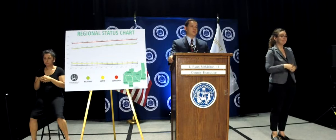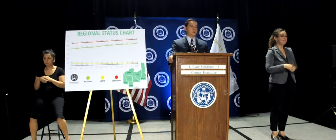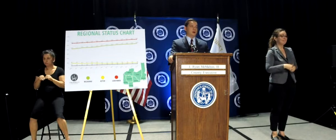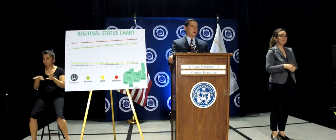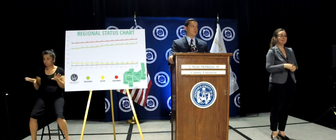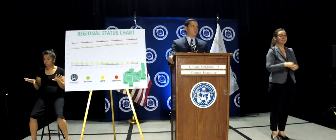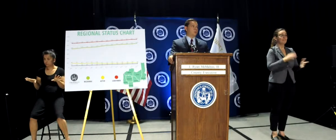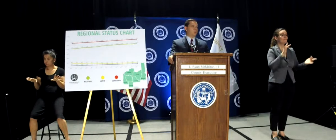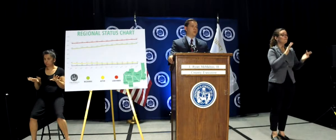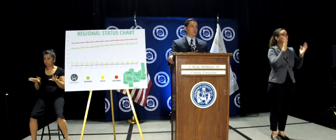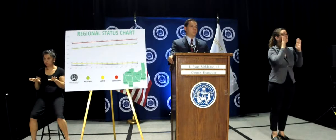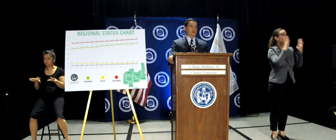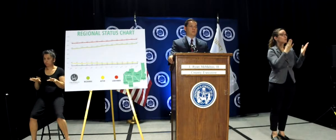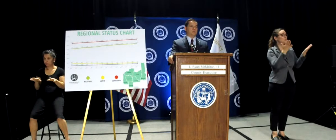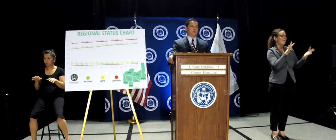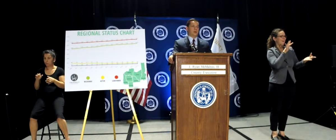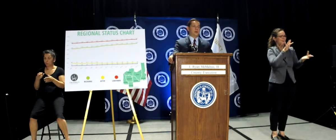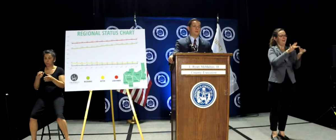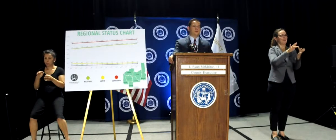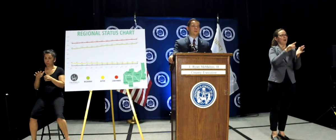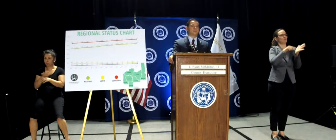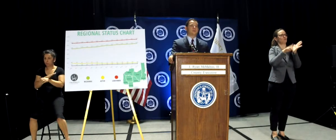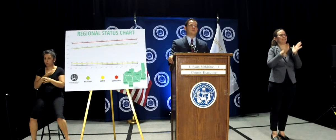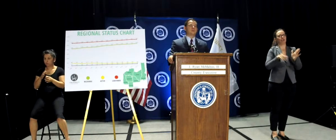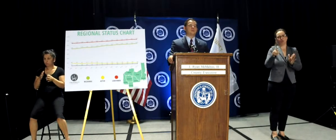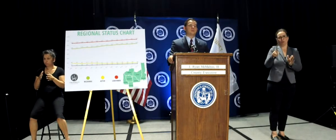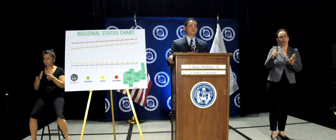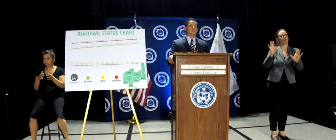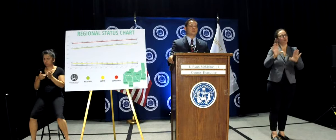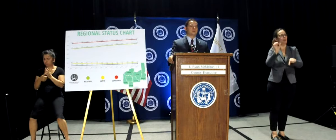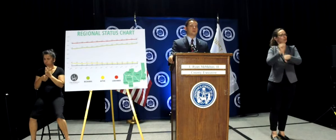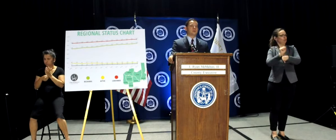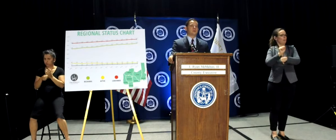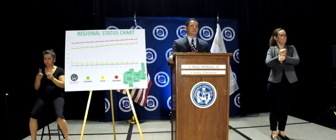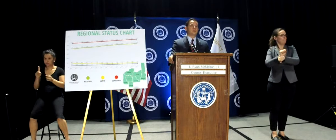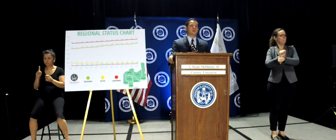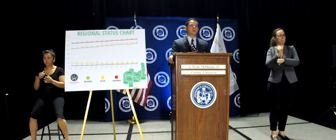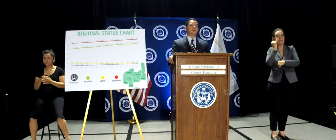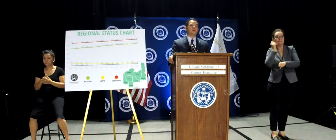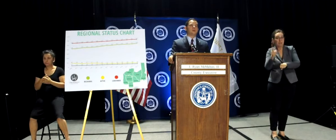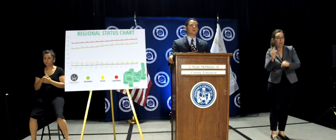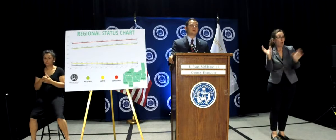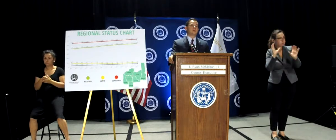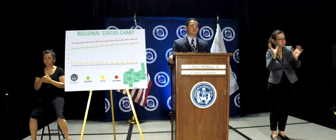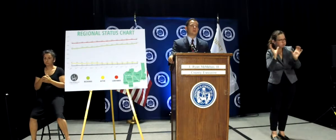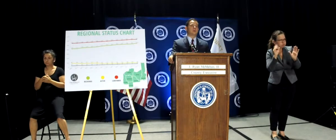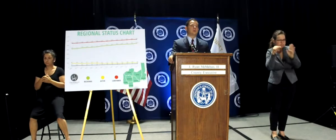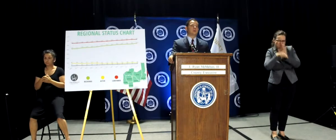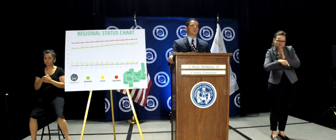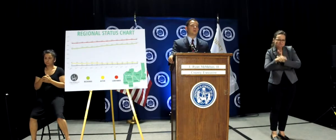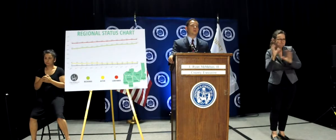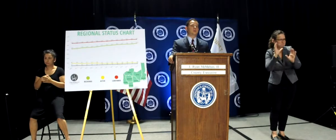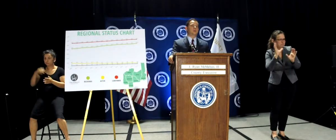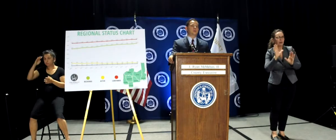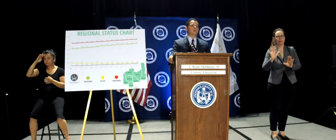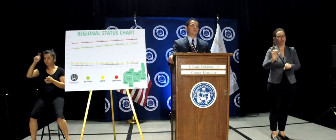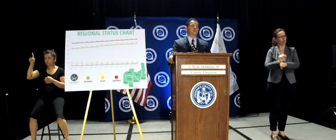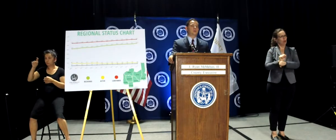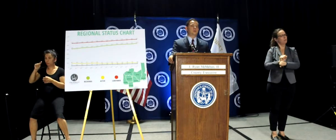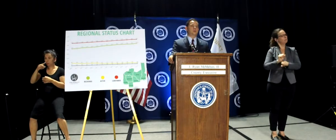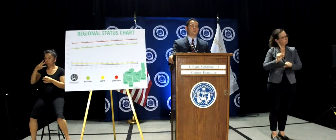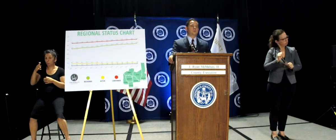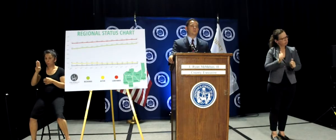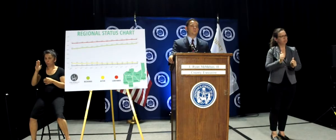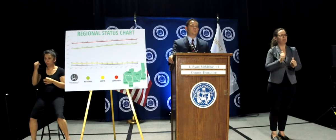investigation. I feel really good about where that is. In response to Governor Cuomo's new regulations